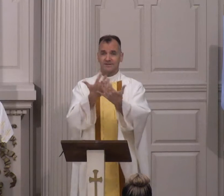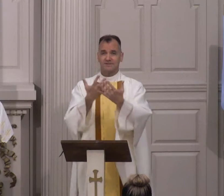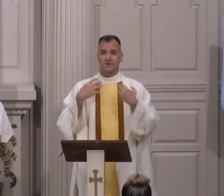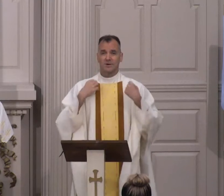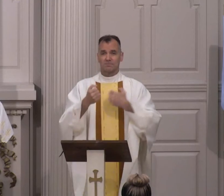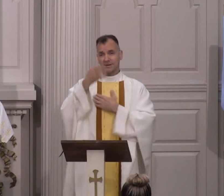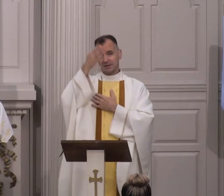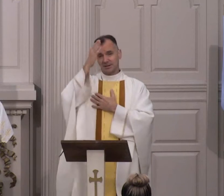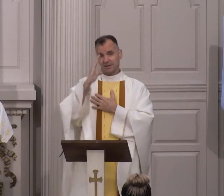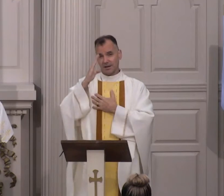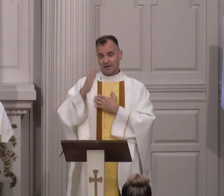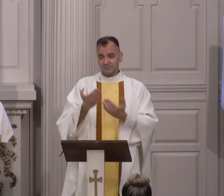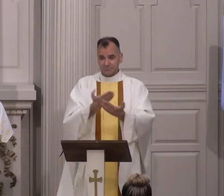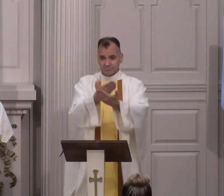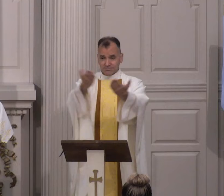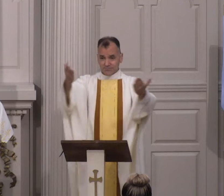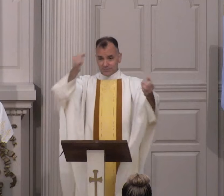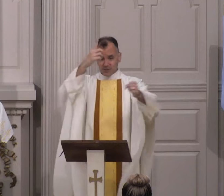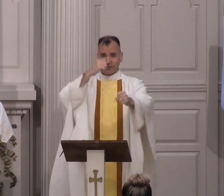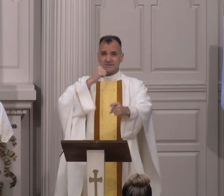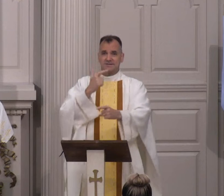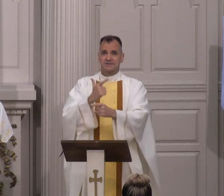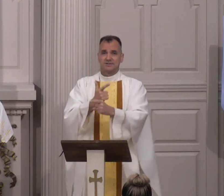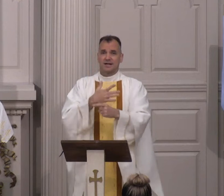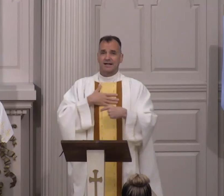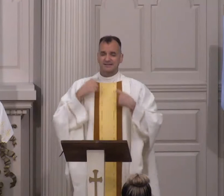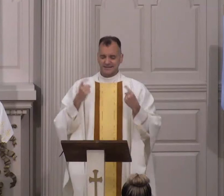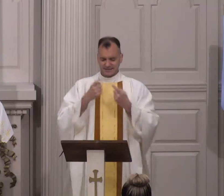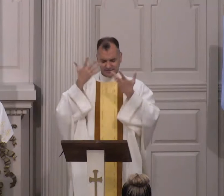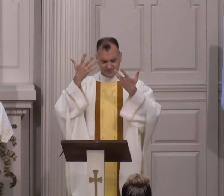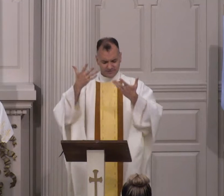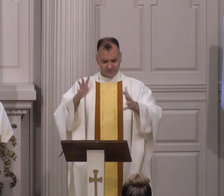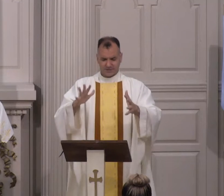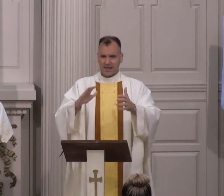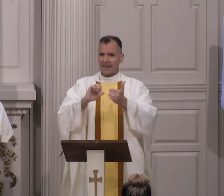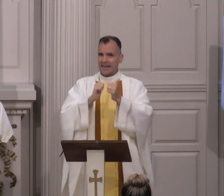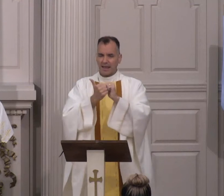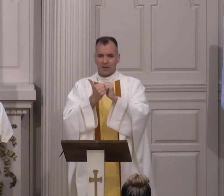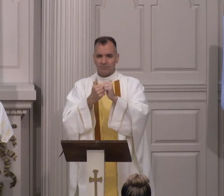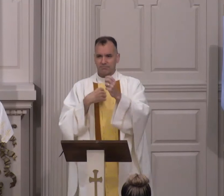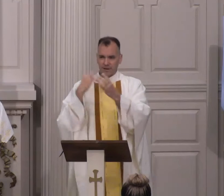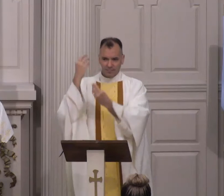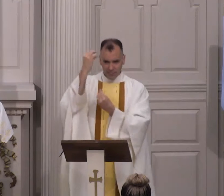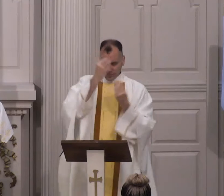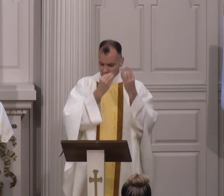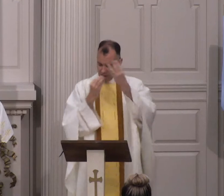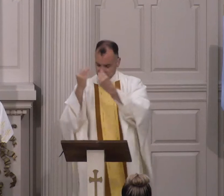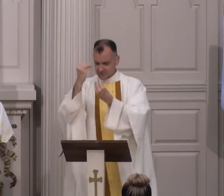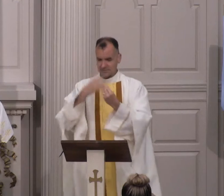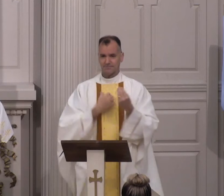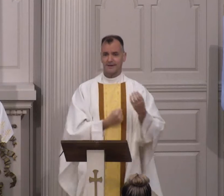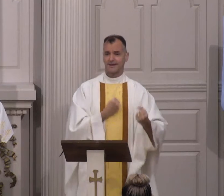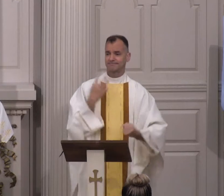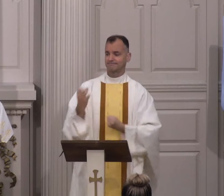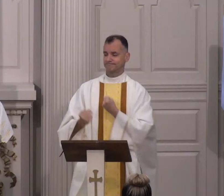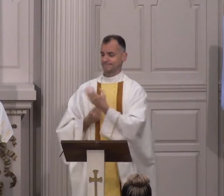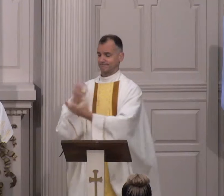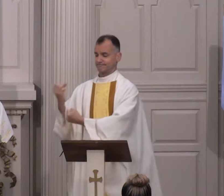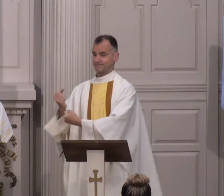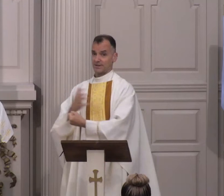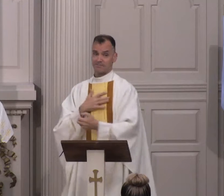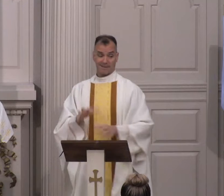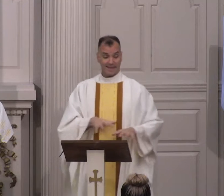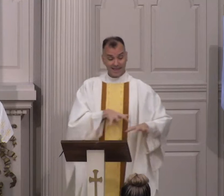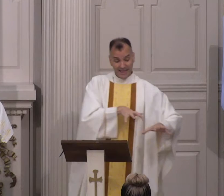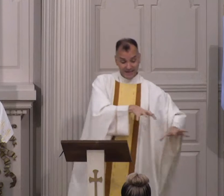I confess to Almighty God and to you, my brothers and sisters, that I have greatly sinned in my thoughts and in my